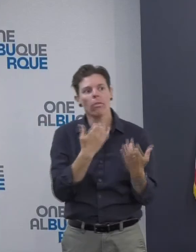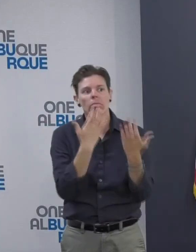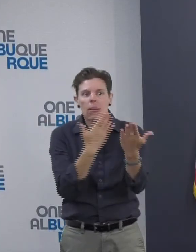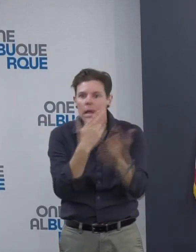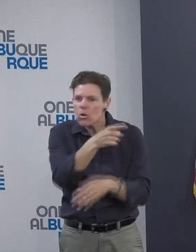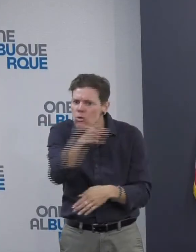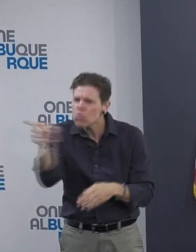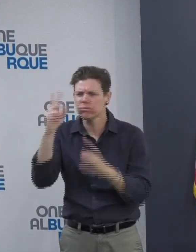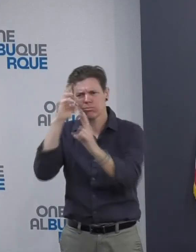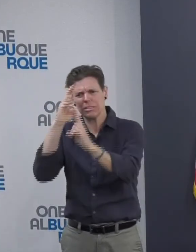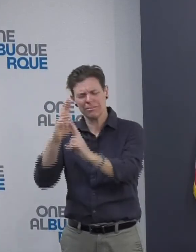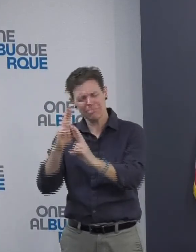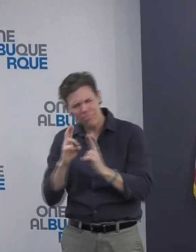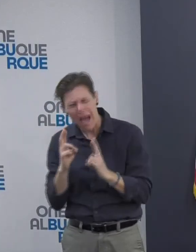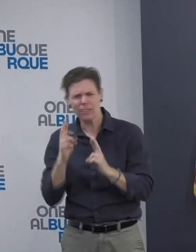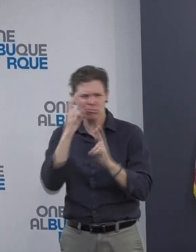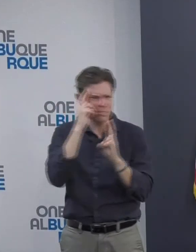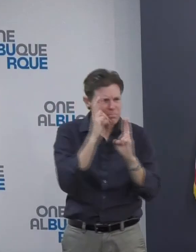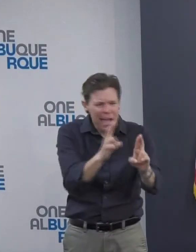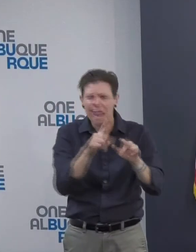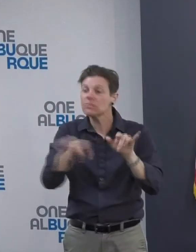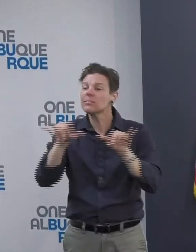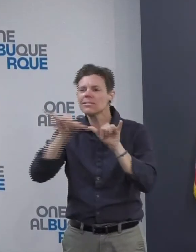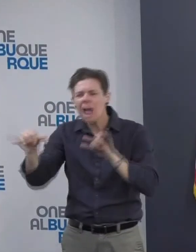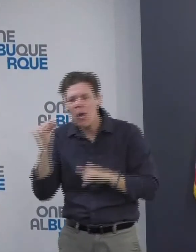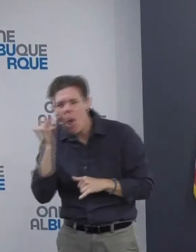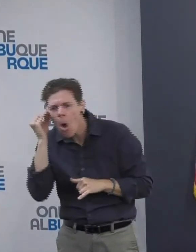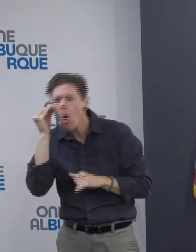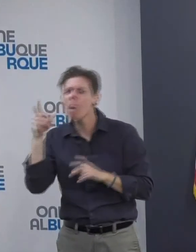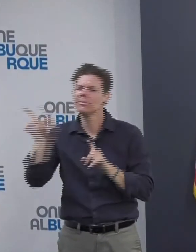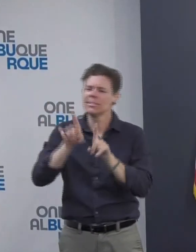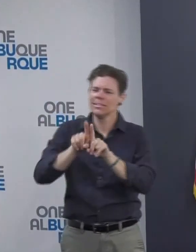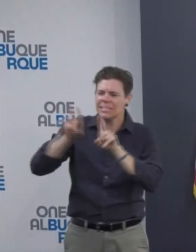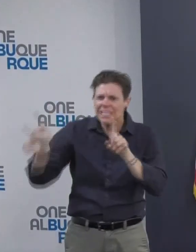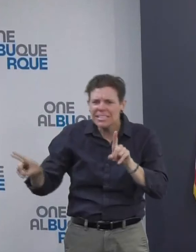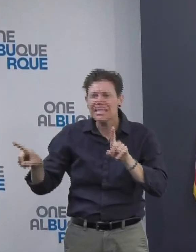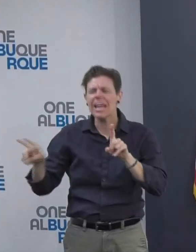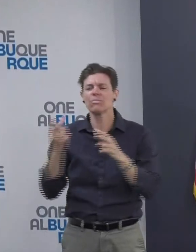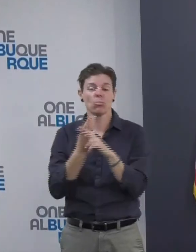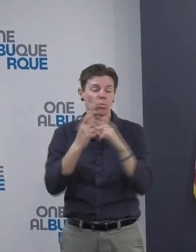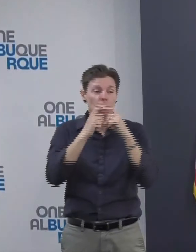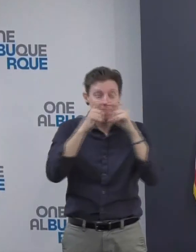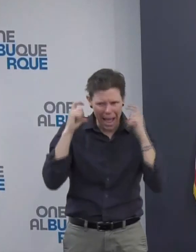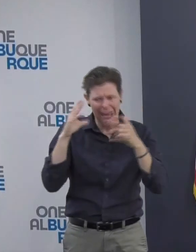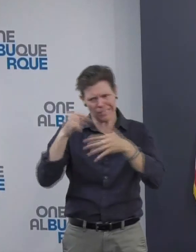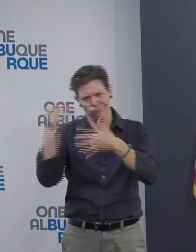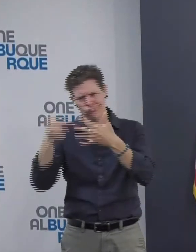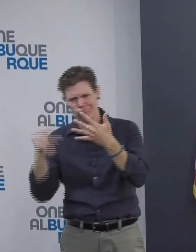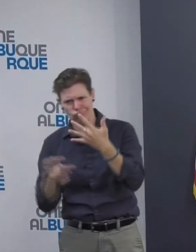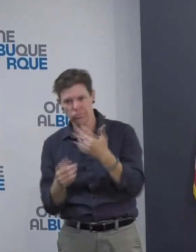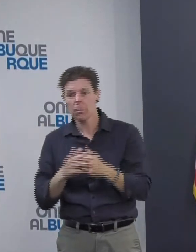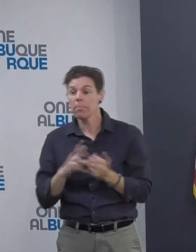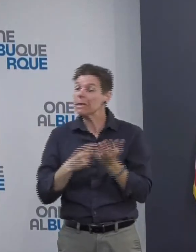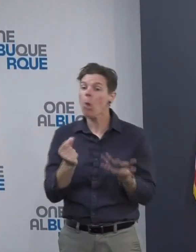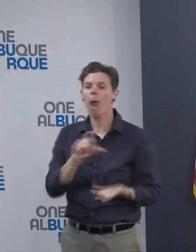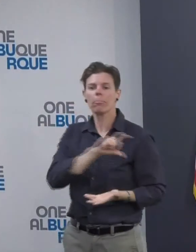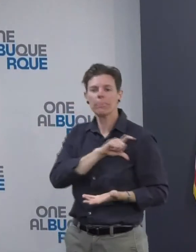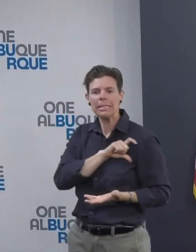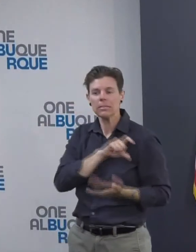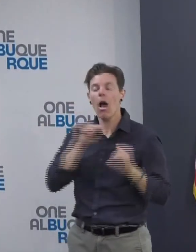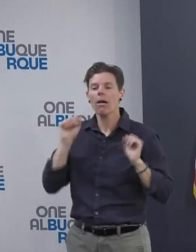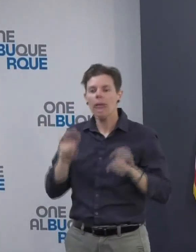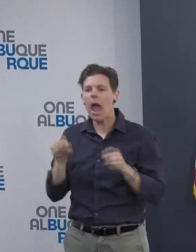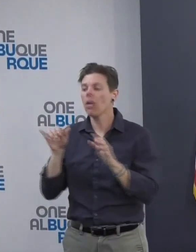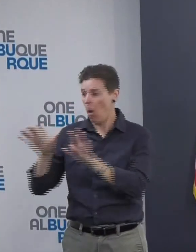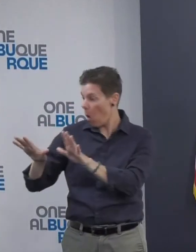the different stay-at-home social distancing orders, and by and large freeing up time and resources for our police department to actually deal